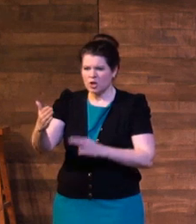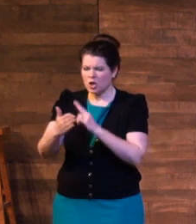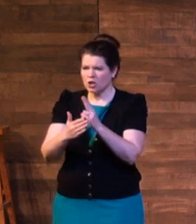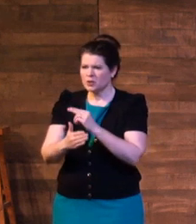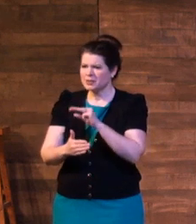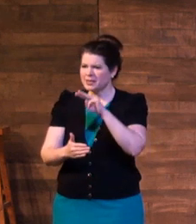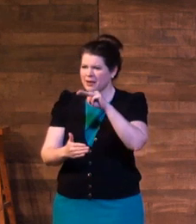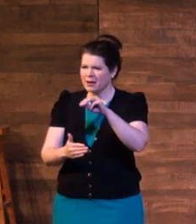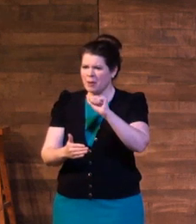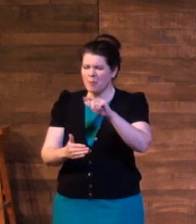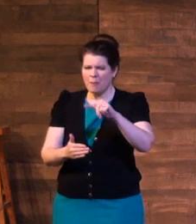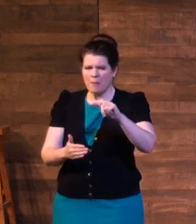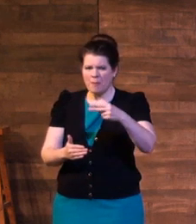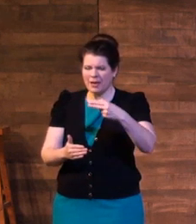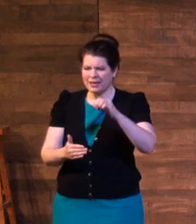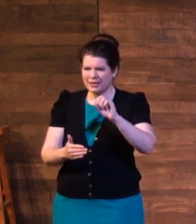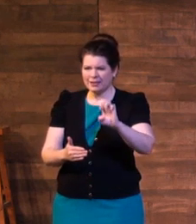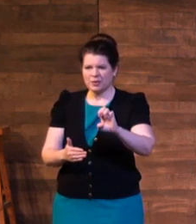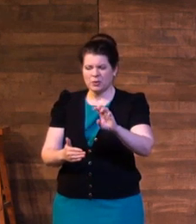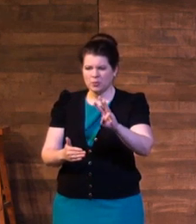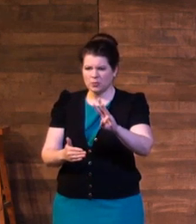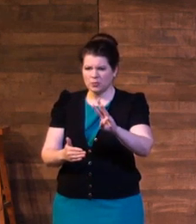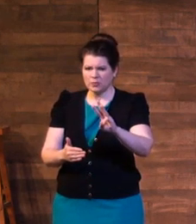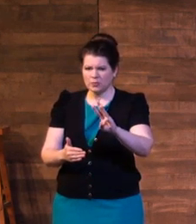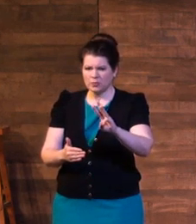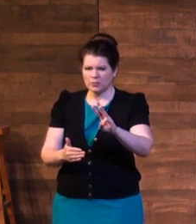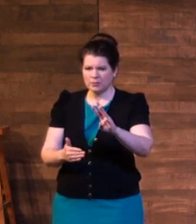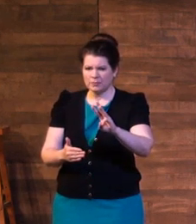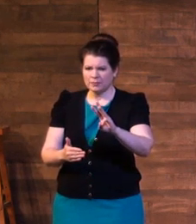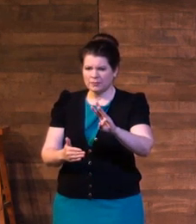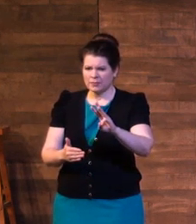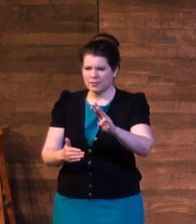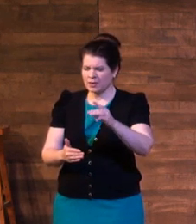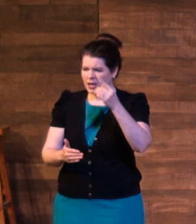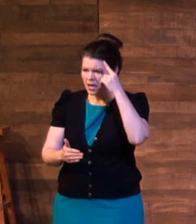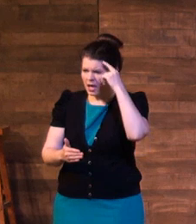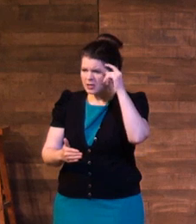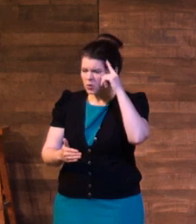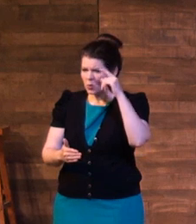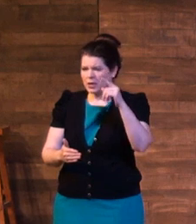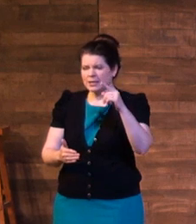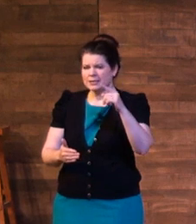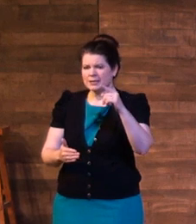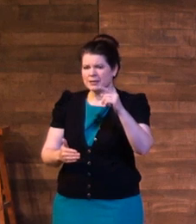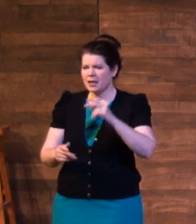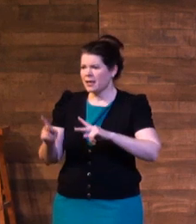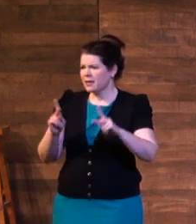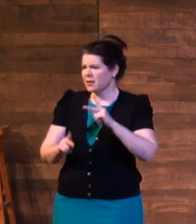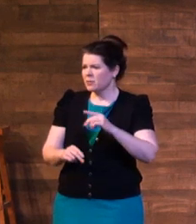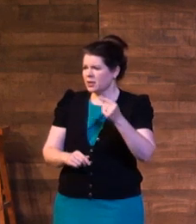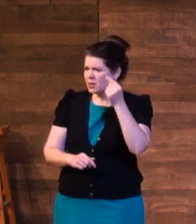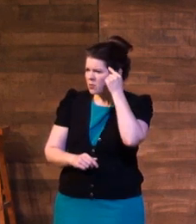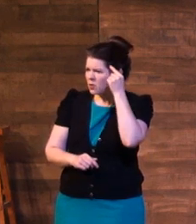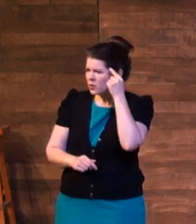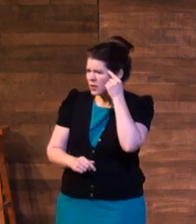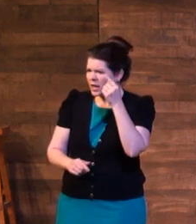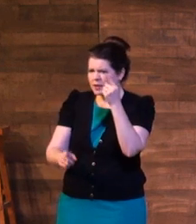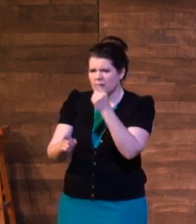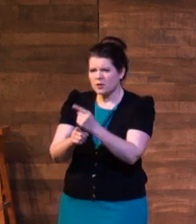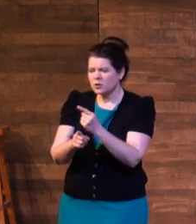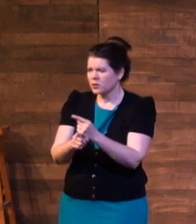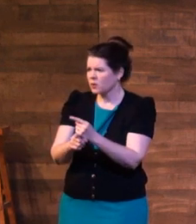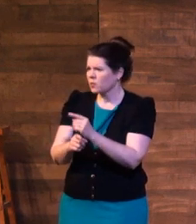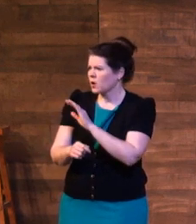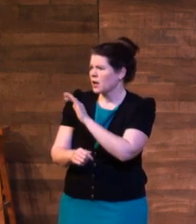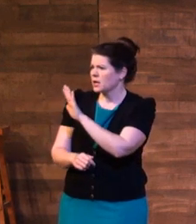did. You know, most people think that they're doing right in their own eyes, and we just see here in the book of Judges and in our culture around